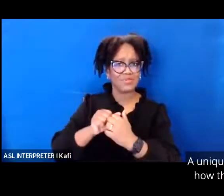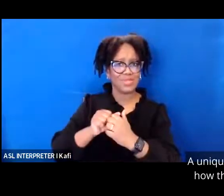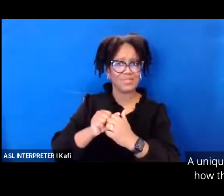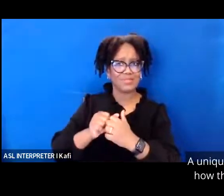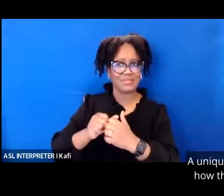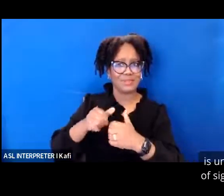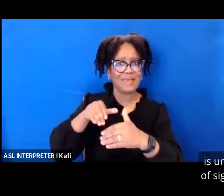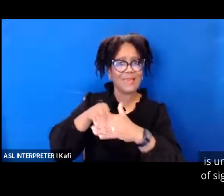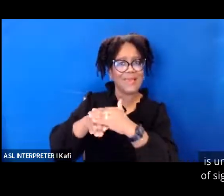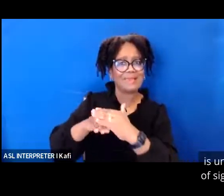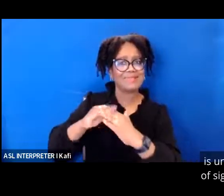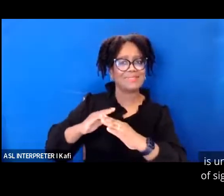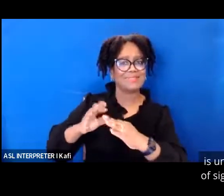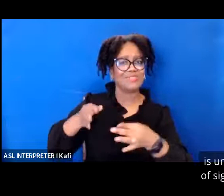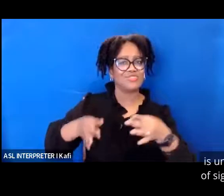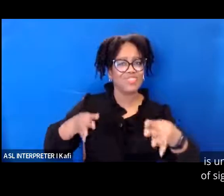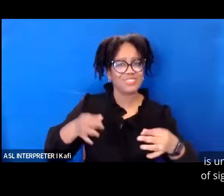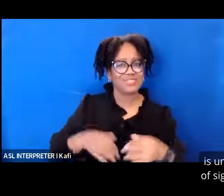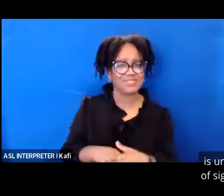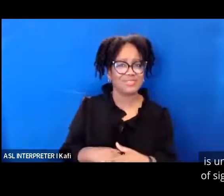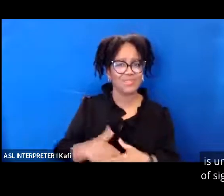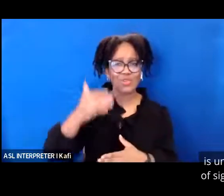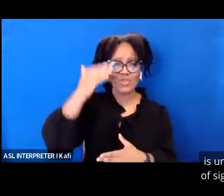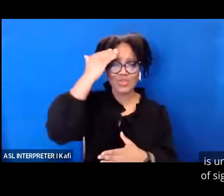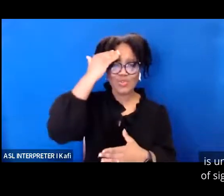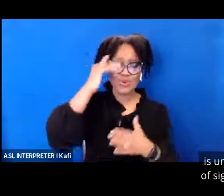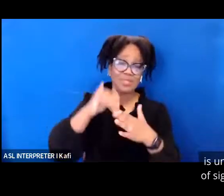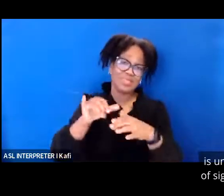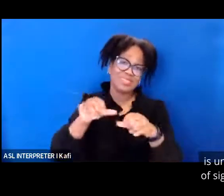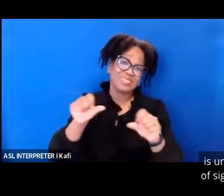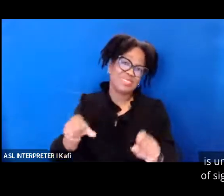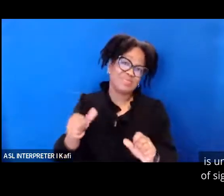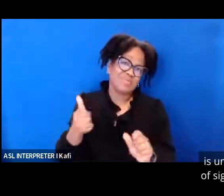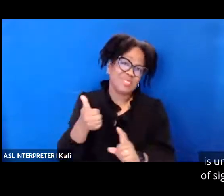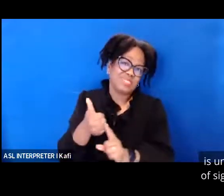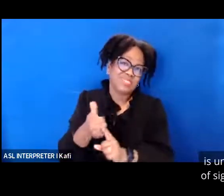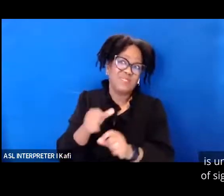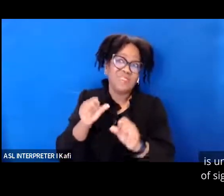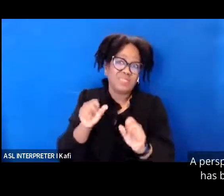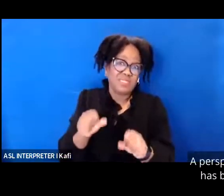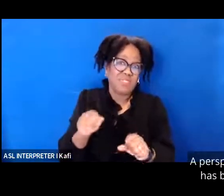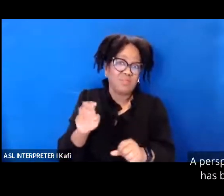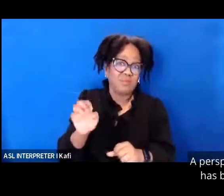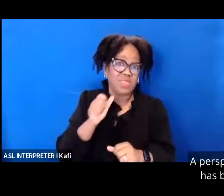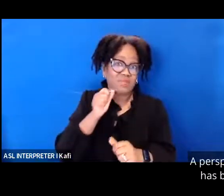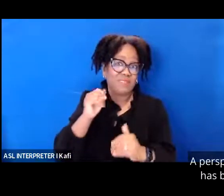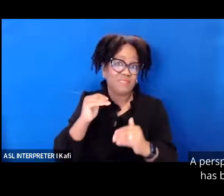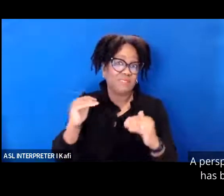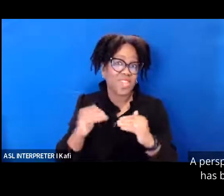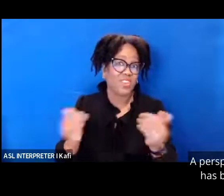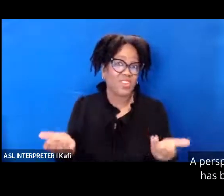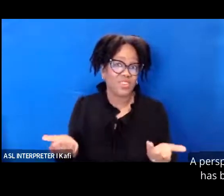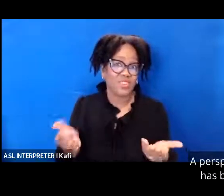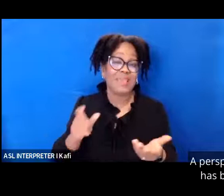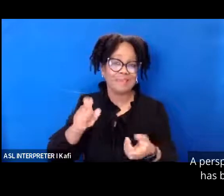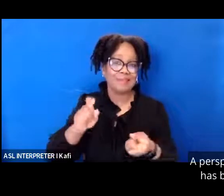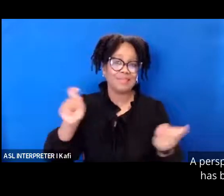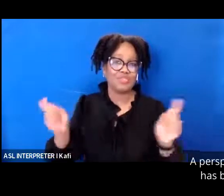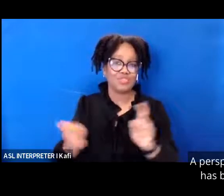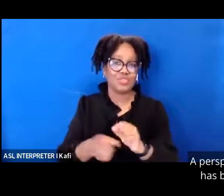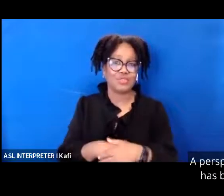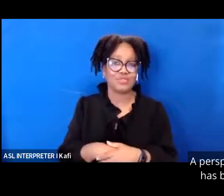existing system is unfair and it needs need of significant change a perspective that to date has